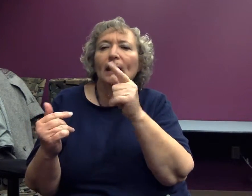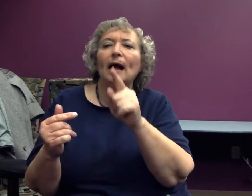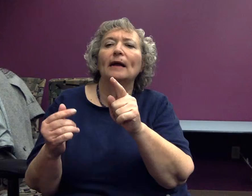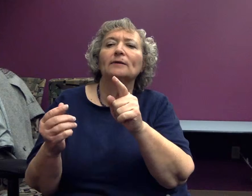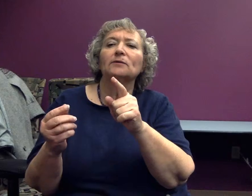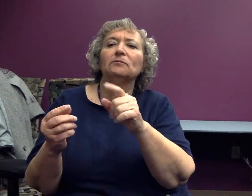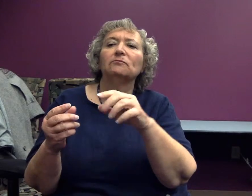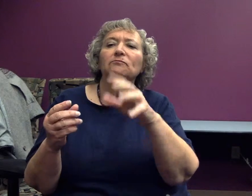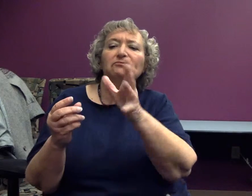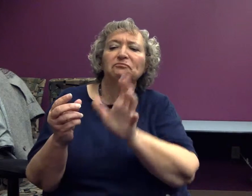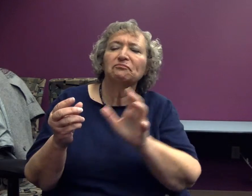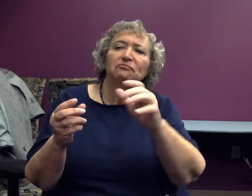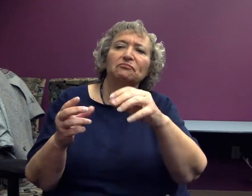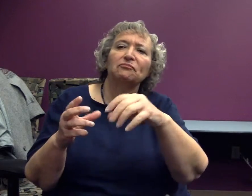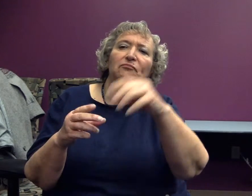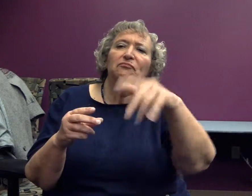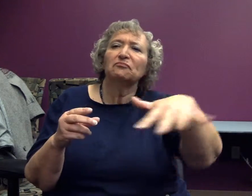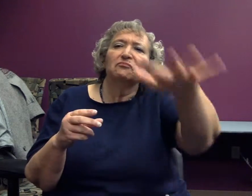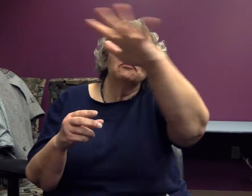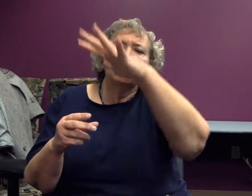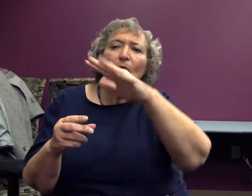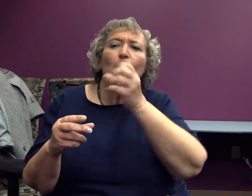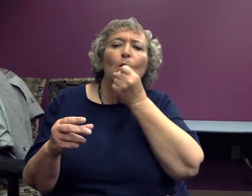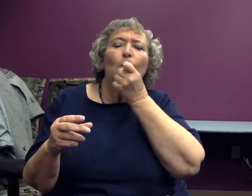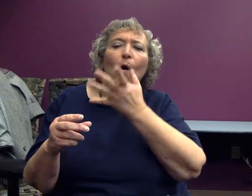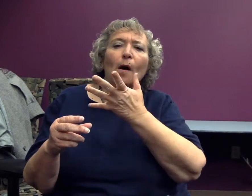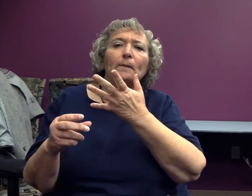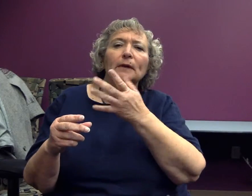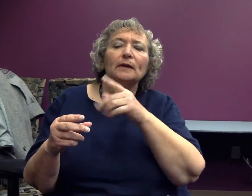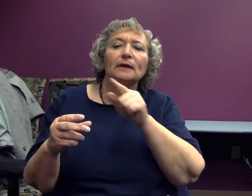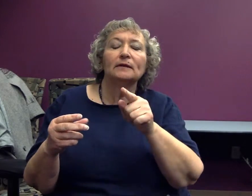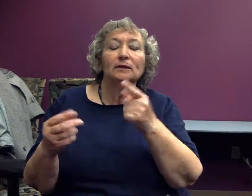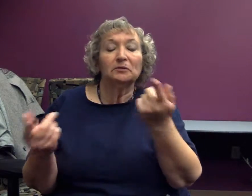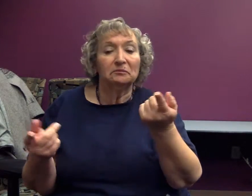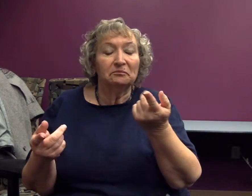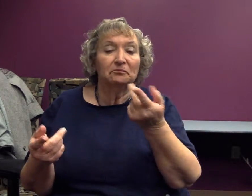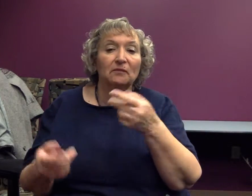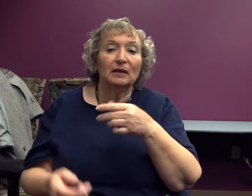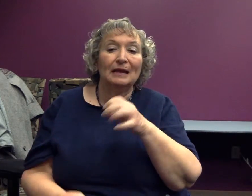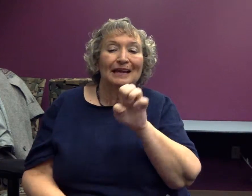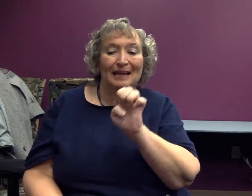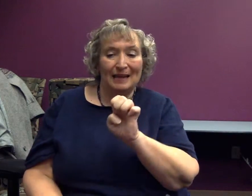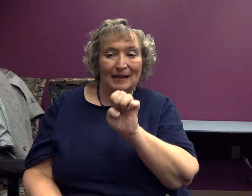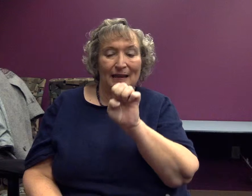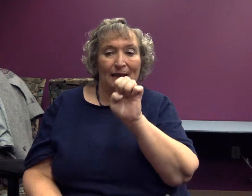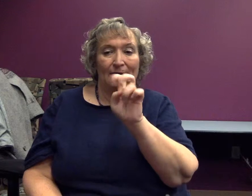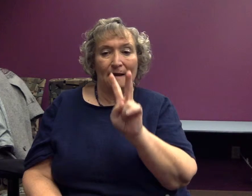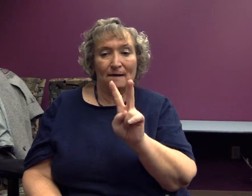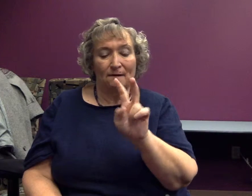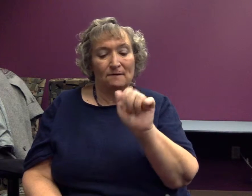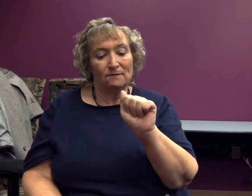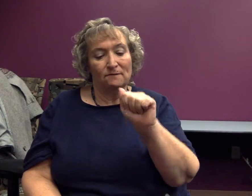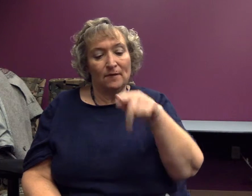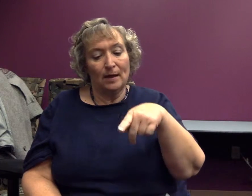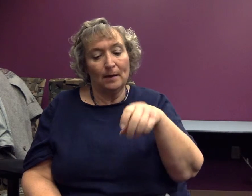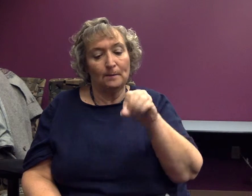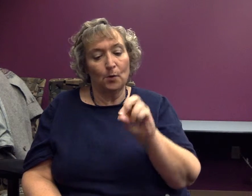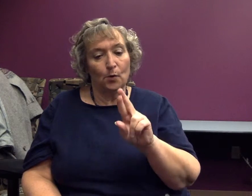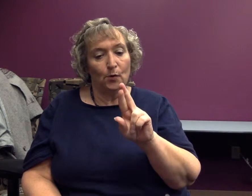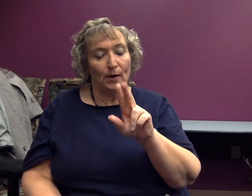evaporated? Okay, he's got some good points, and right off the bat, he's got pretty close. What do we know about two things? First of all, this